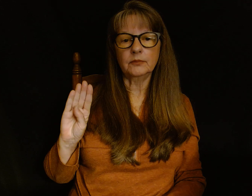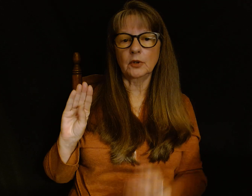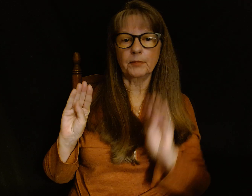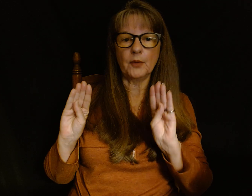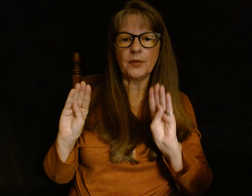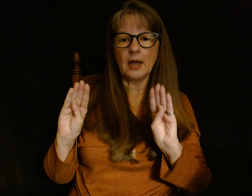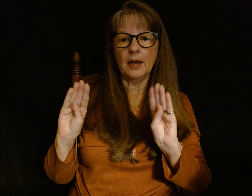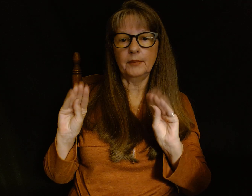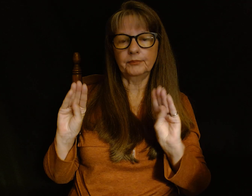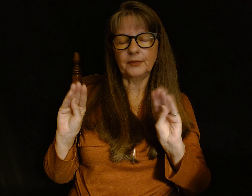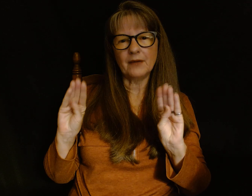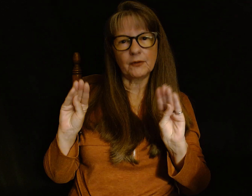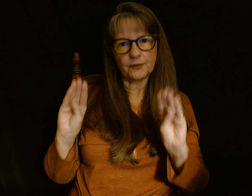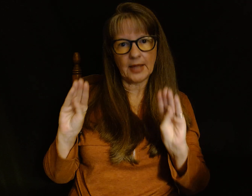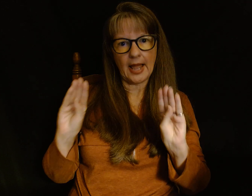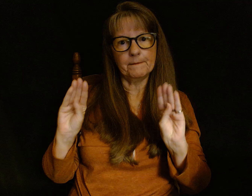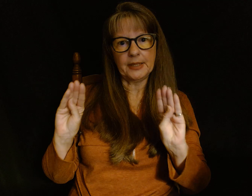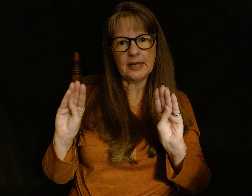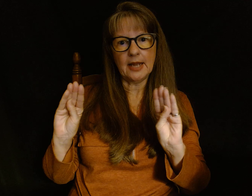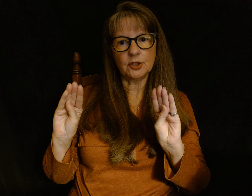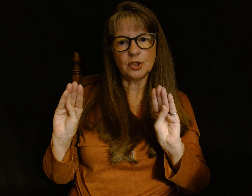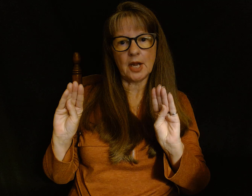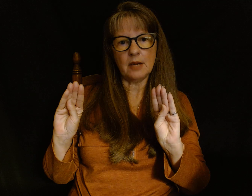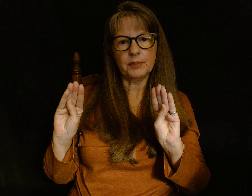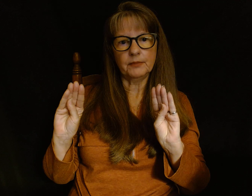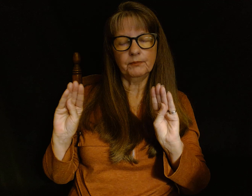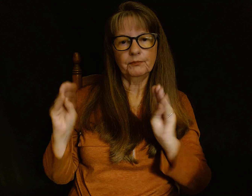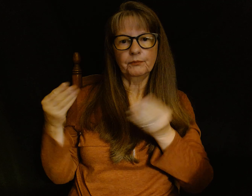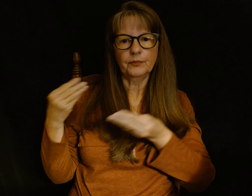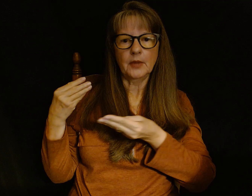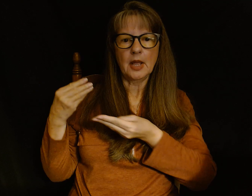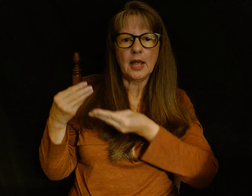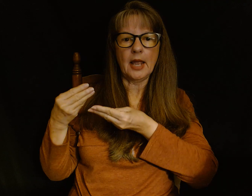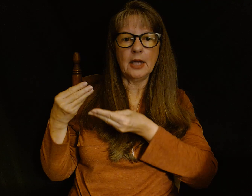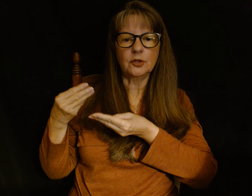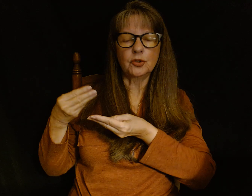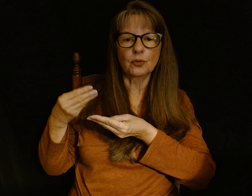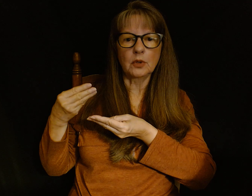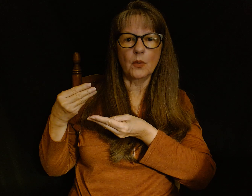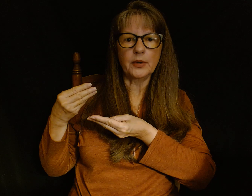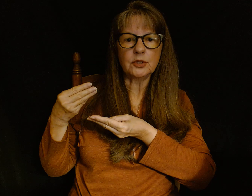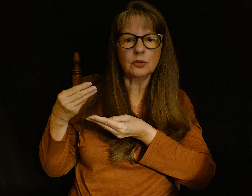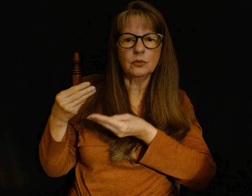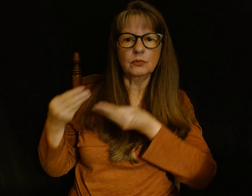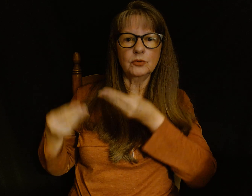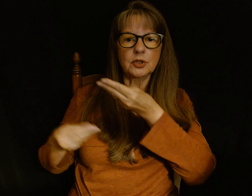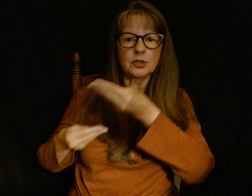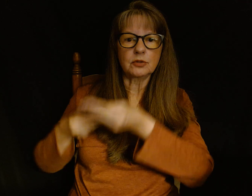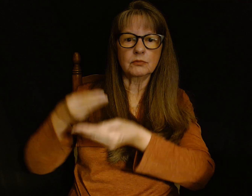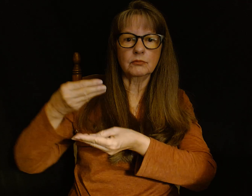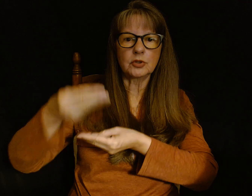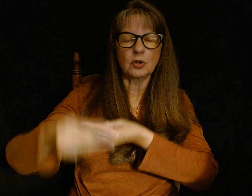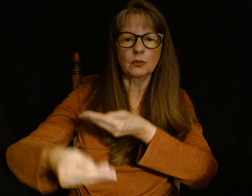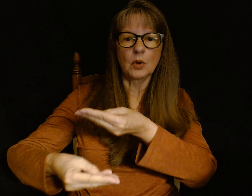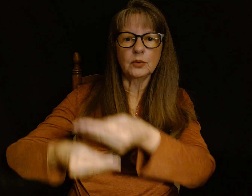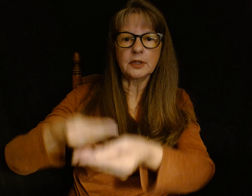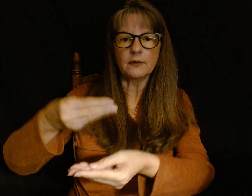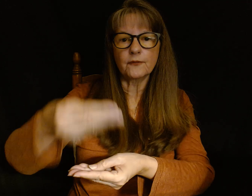both kind of a flat B hand shape. And you're going to just start rolling it